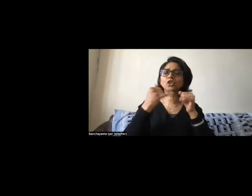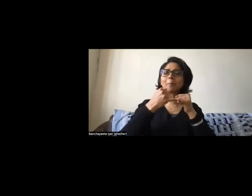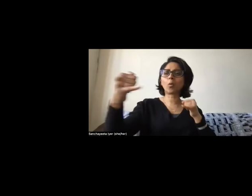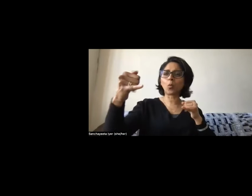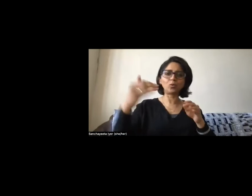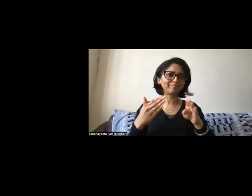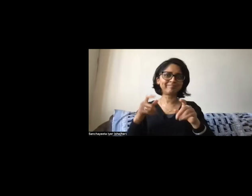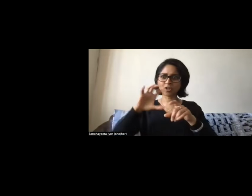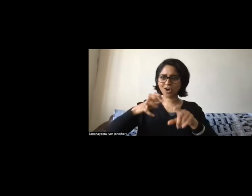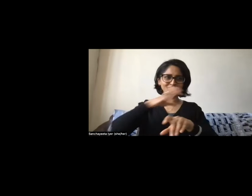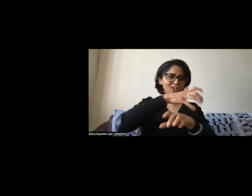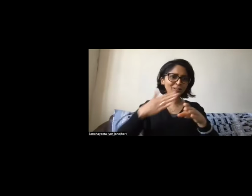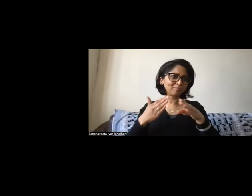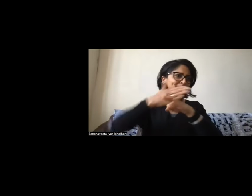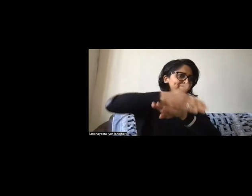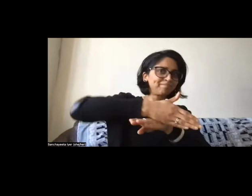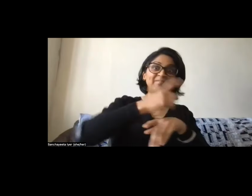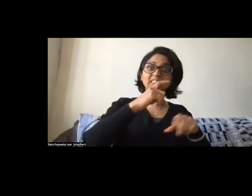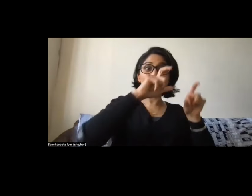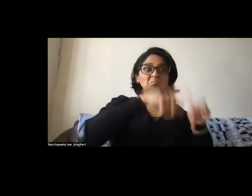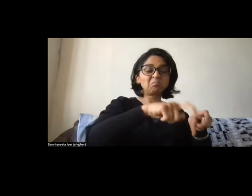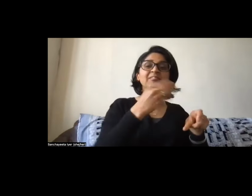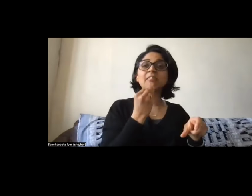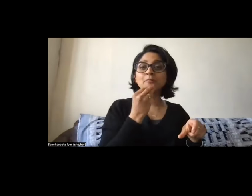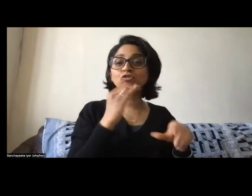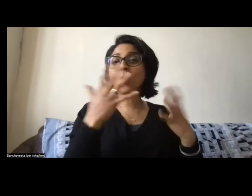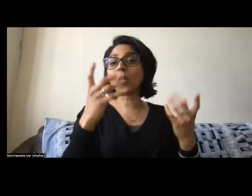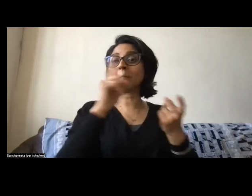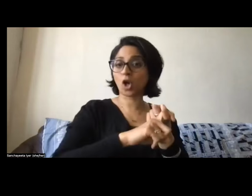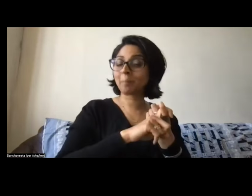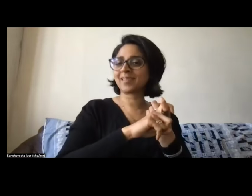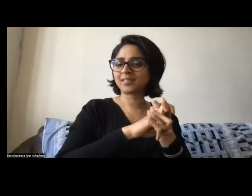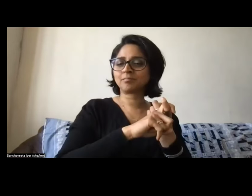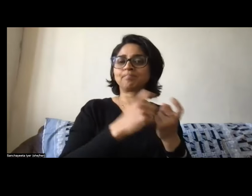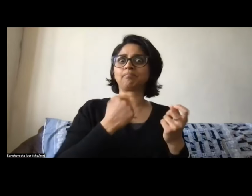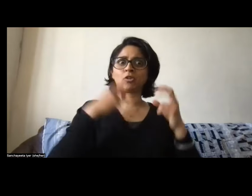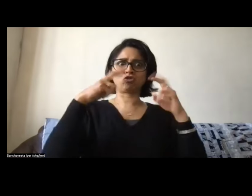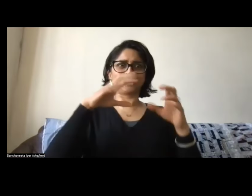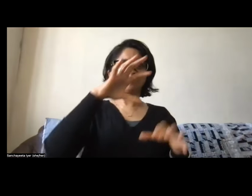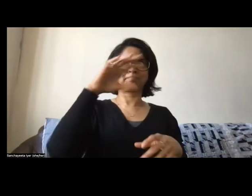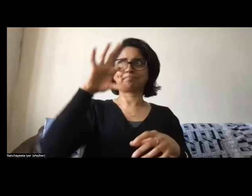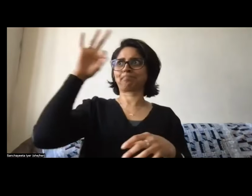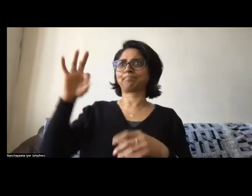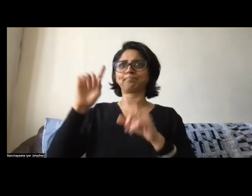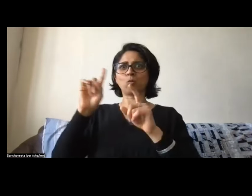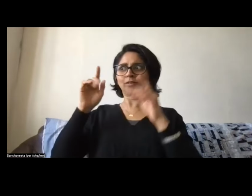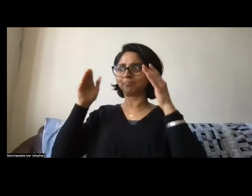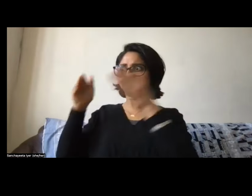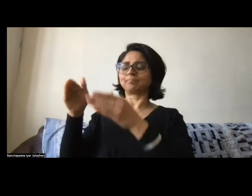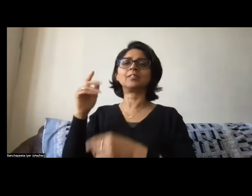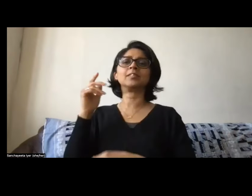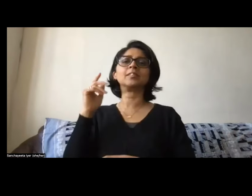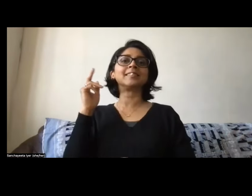at people's mobility, deaf people's mobility from over borders, maybe temporarily staying in different countries and sometimes